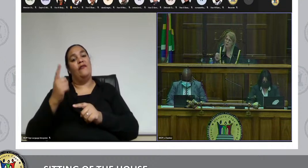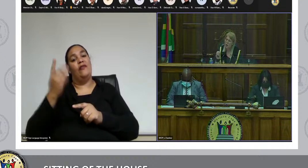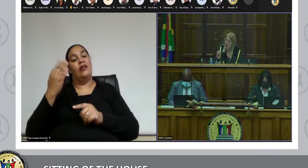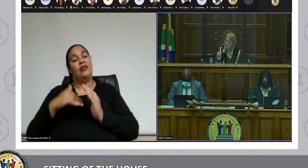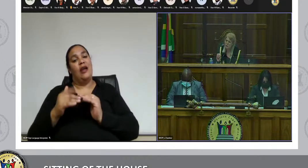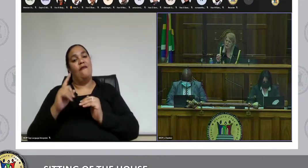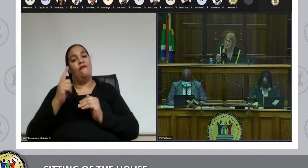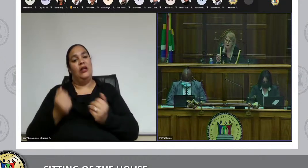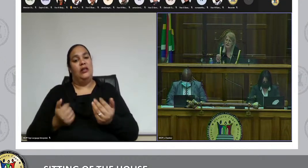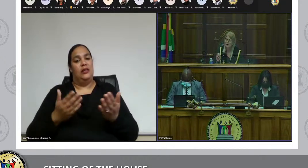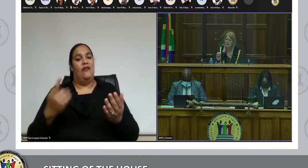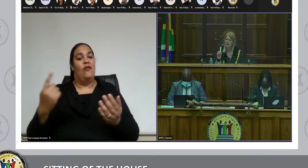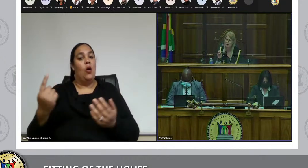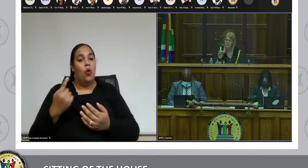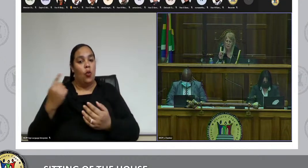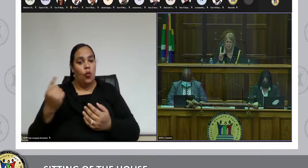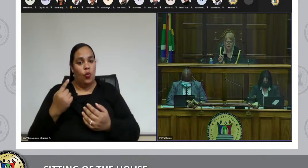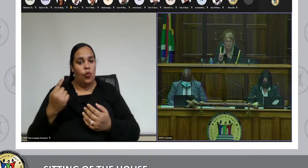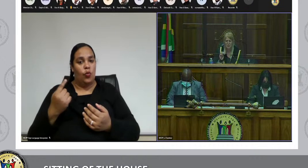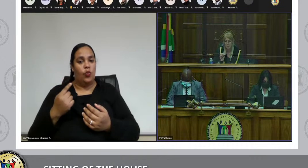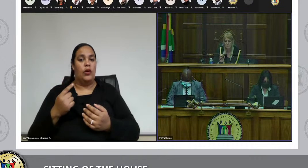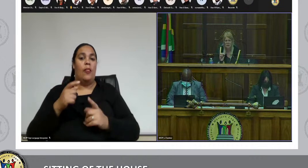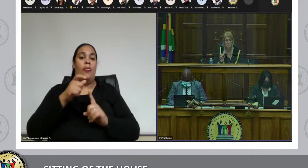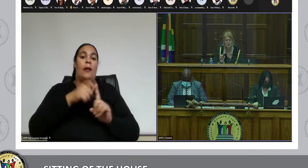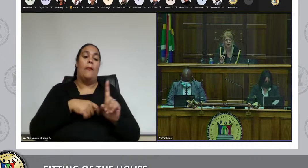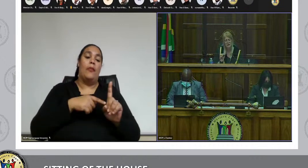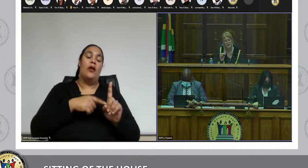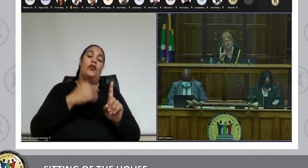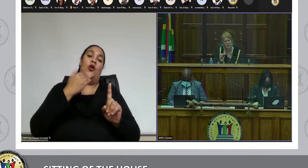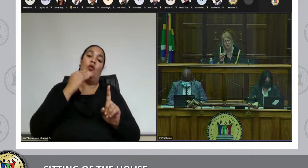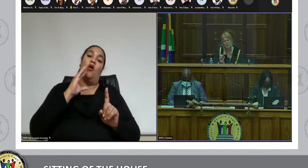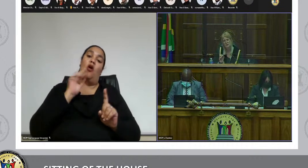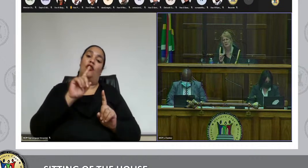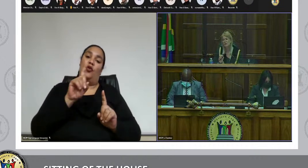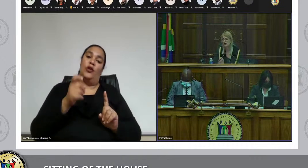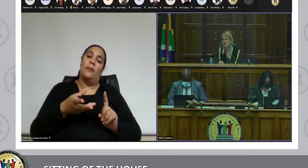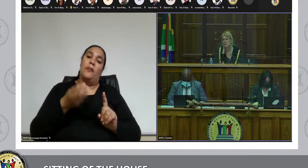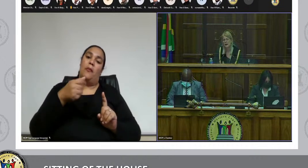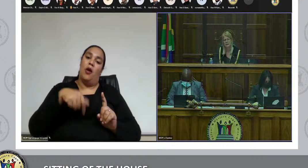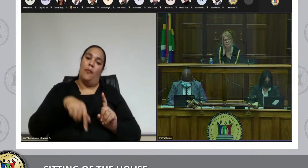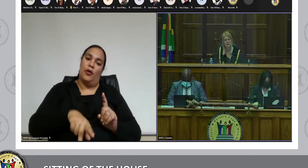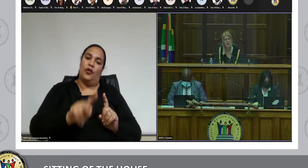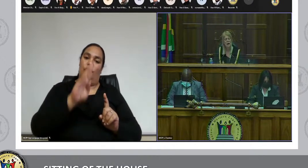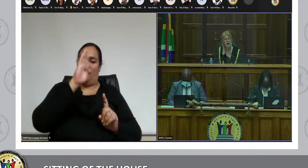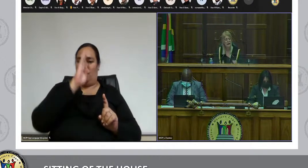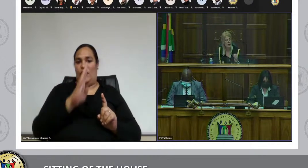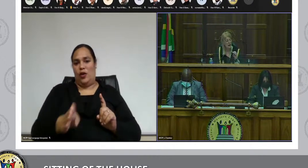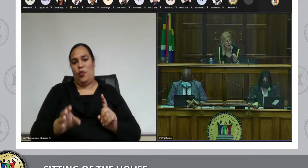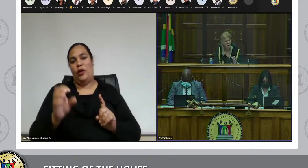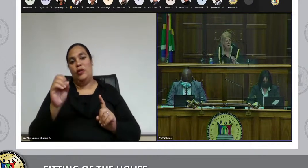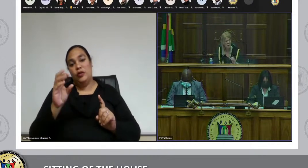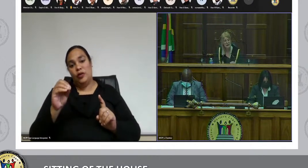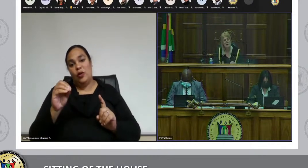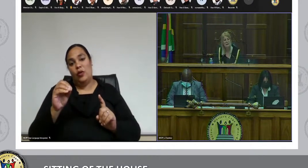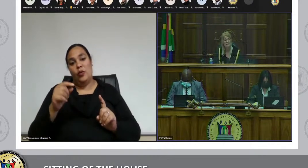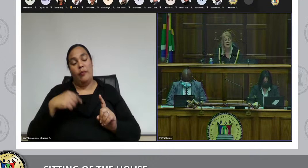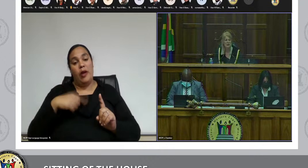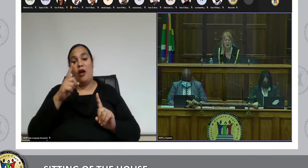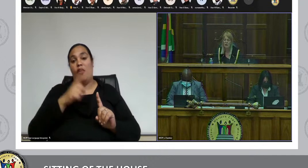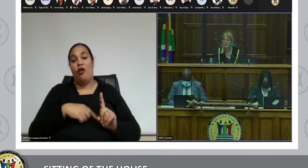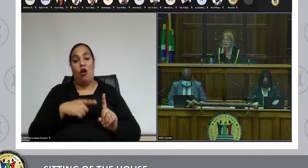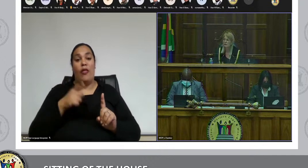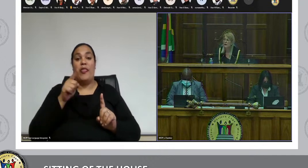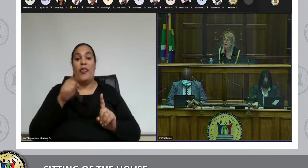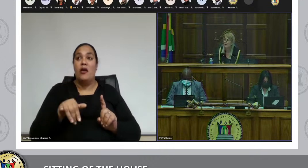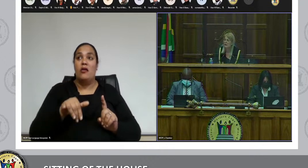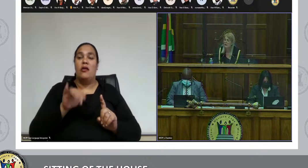serve. Only the person who posed the question gets the opportunity straight away. So I can't then